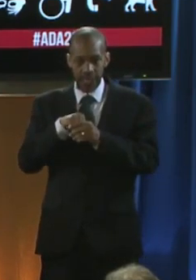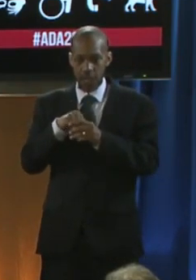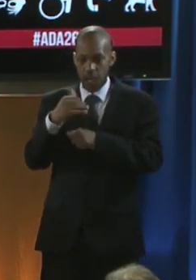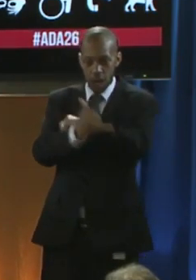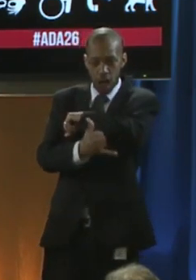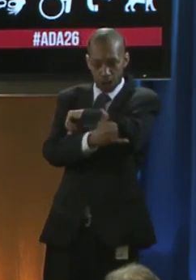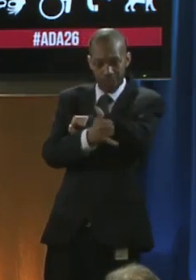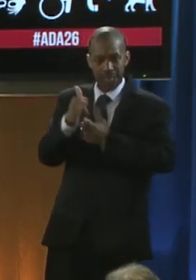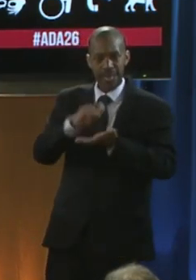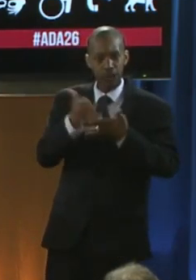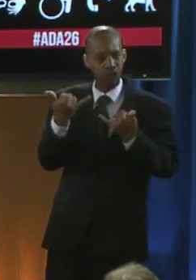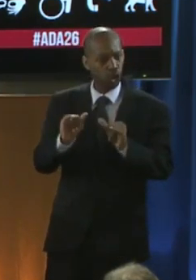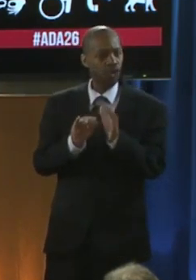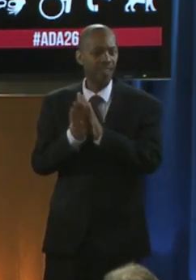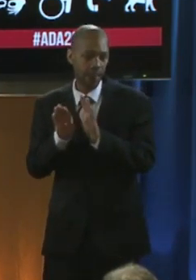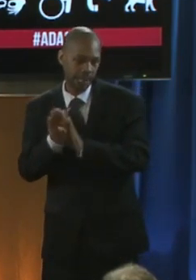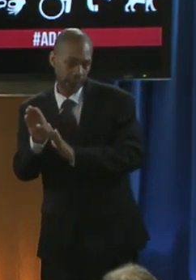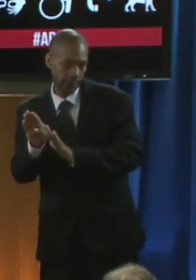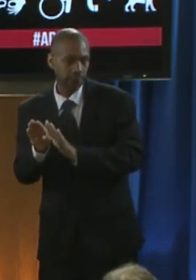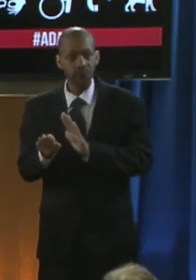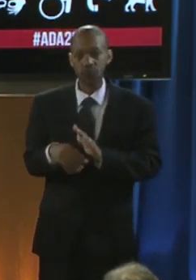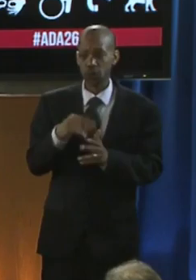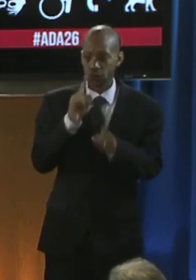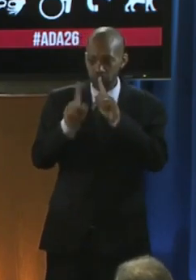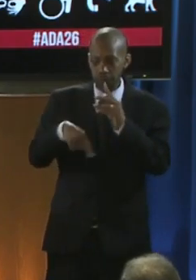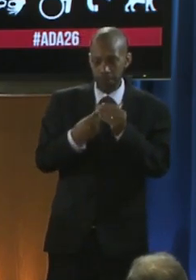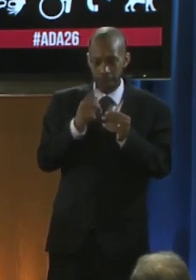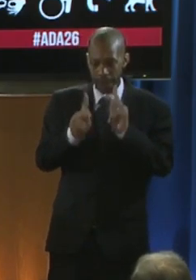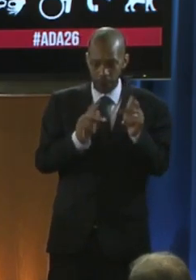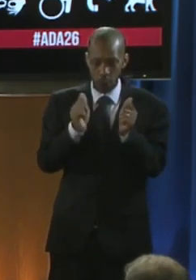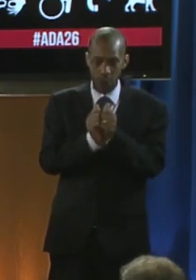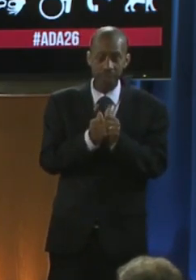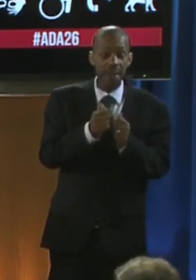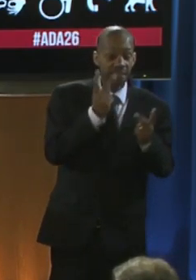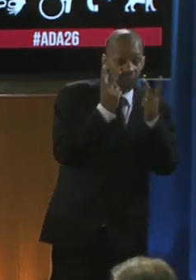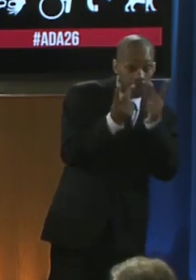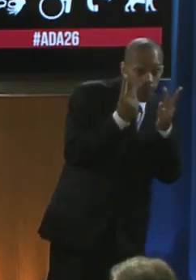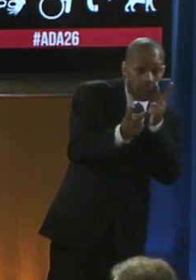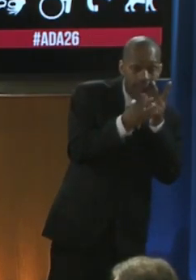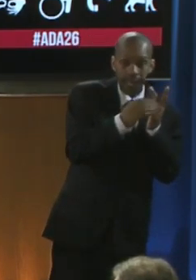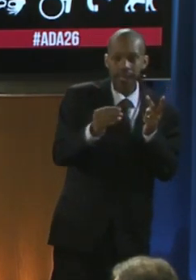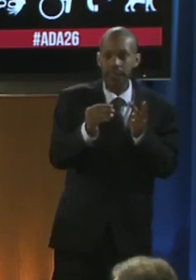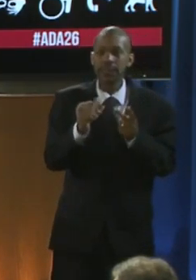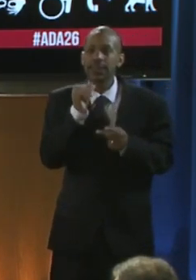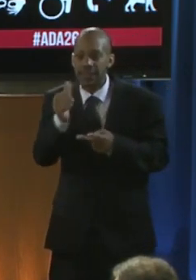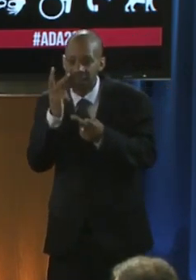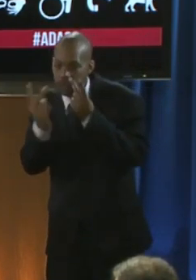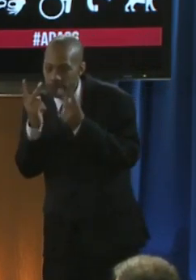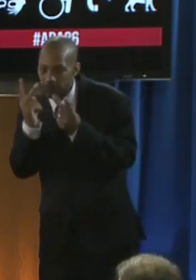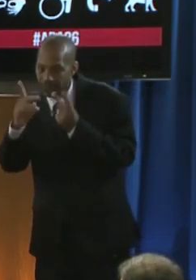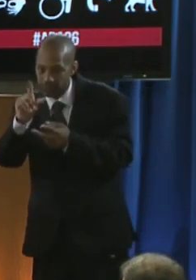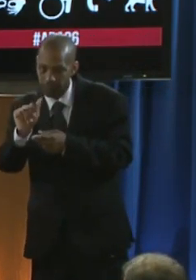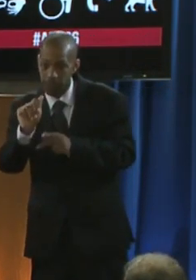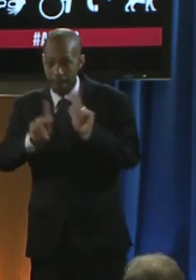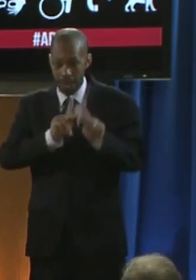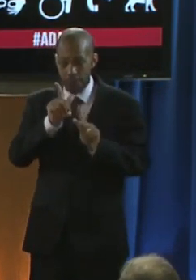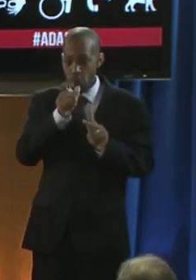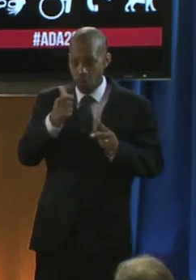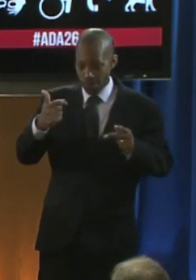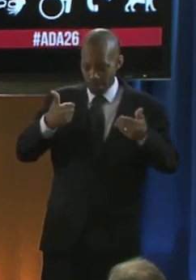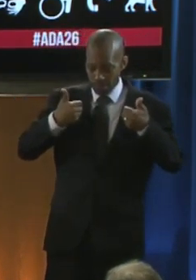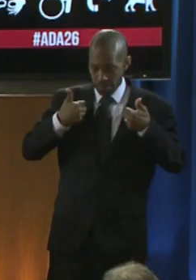countries. We're talking about people with visible and invisible disabilities. People like myself who had